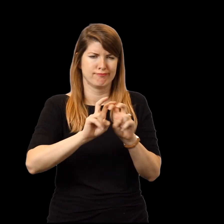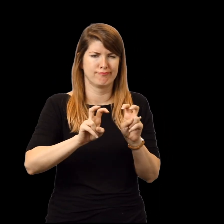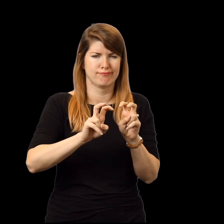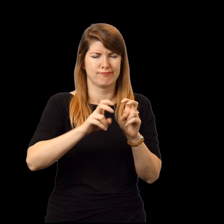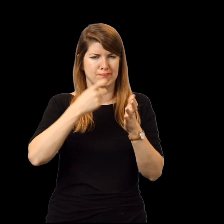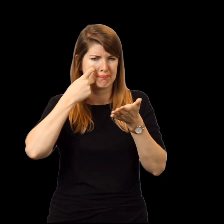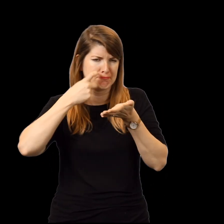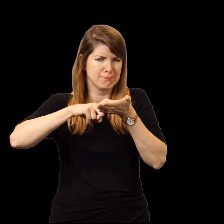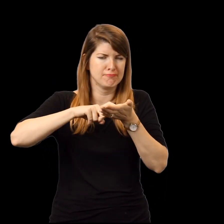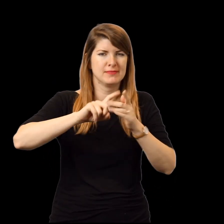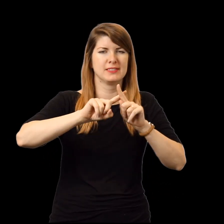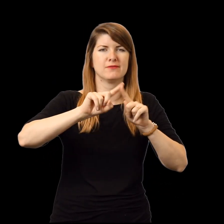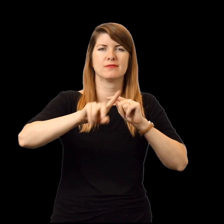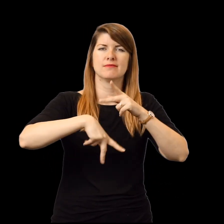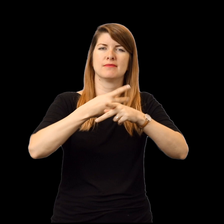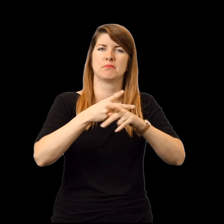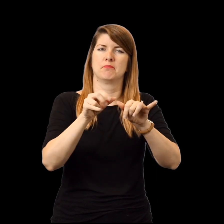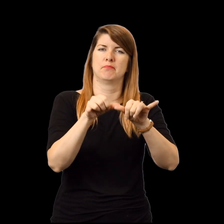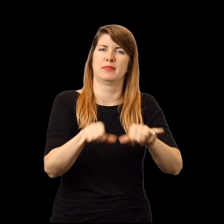identify different patterns